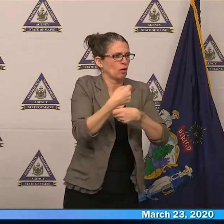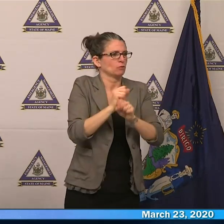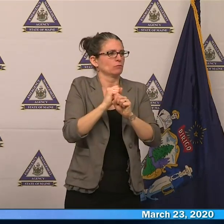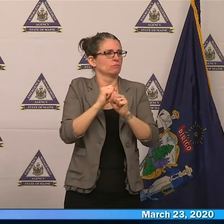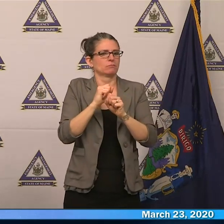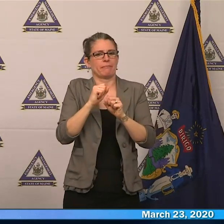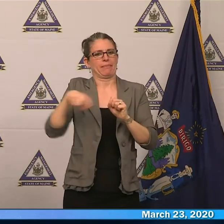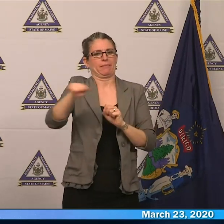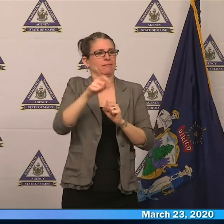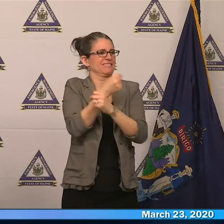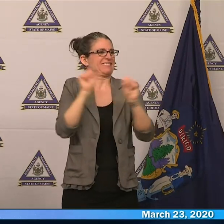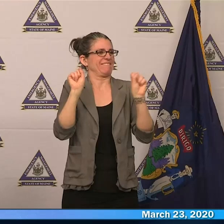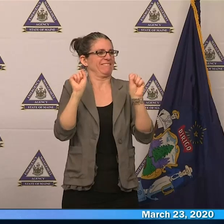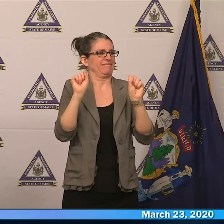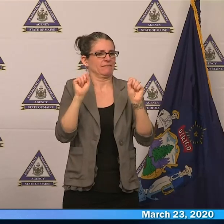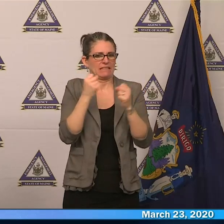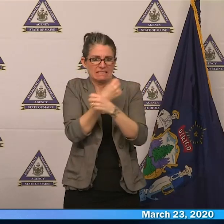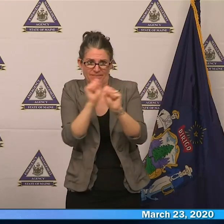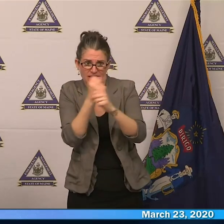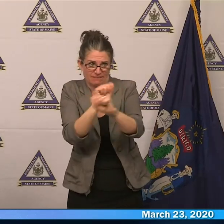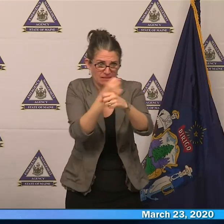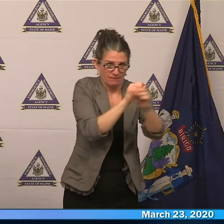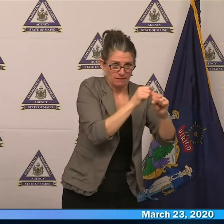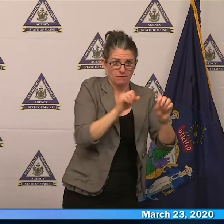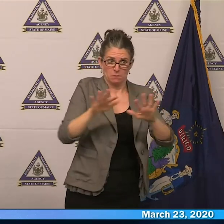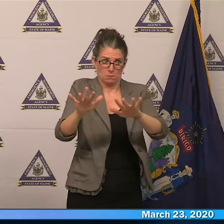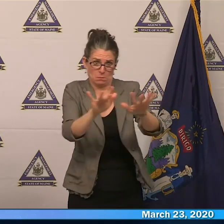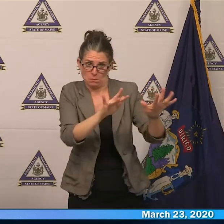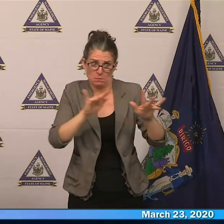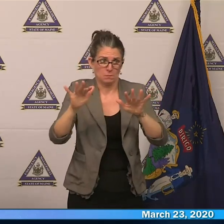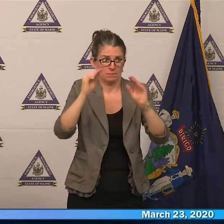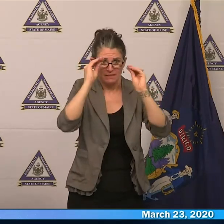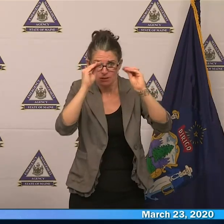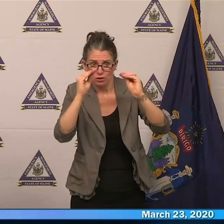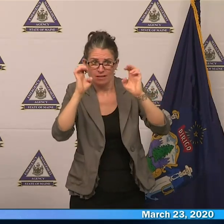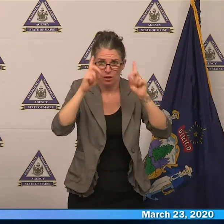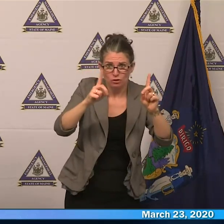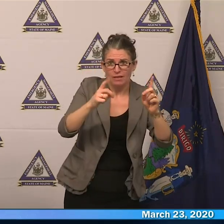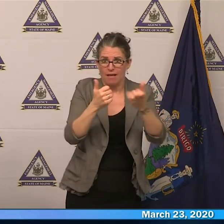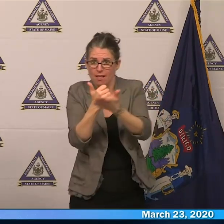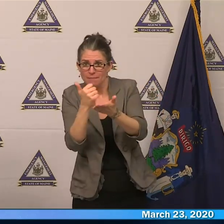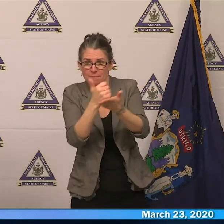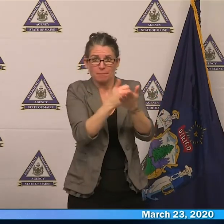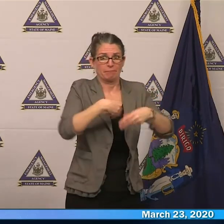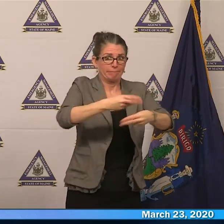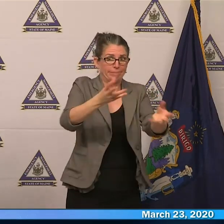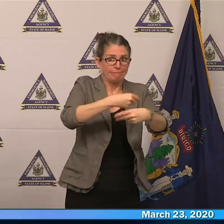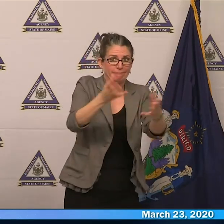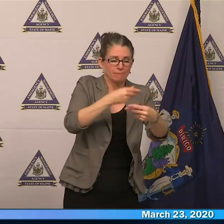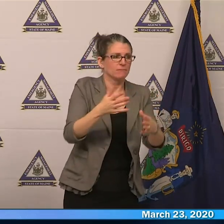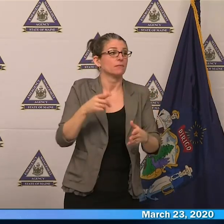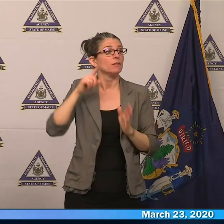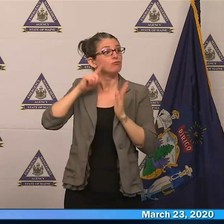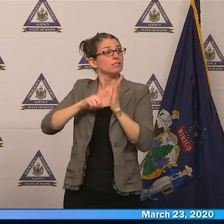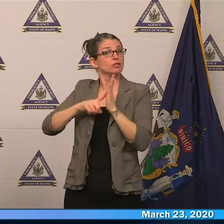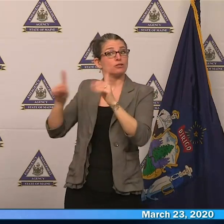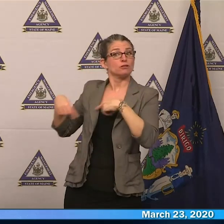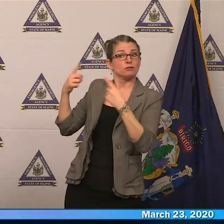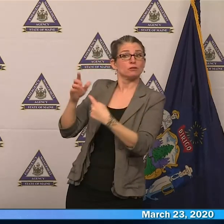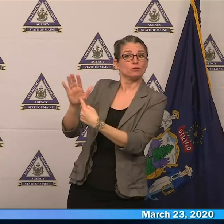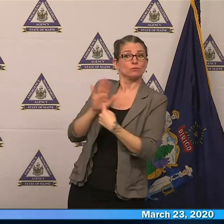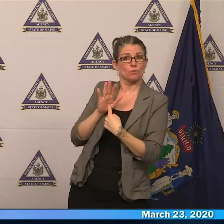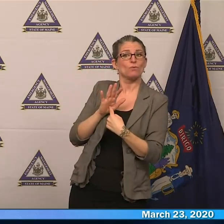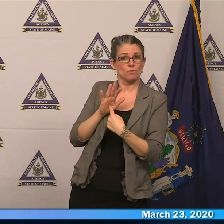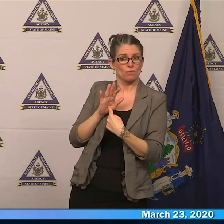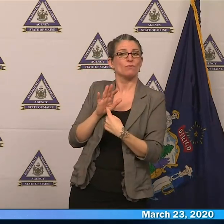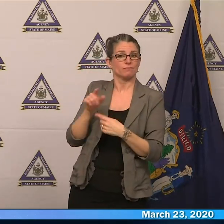latest information that we have from our epidemiology team, we believe there are 6 individuals affiliated with the Ocean View community who live at